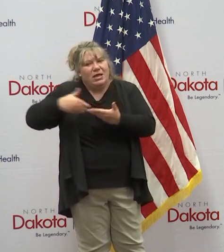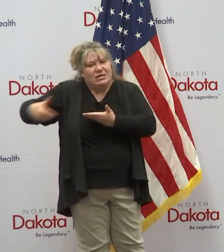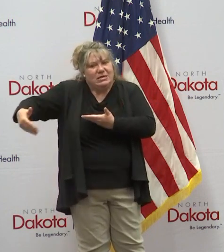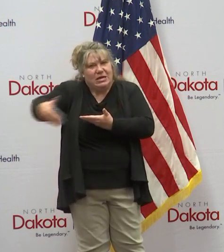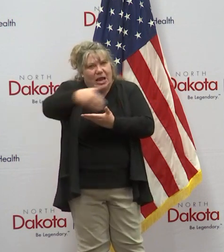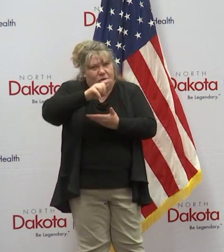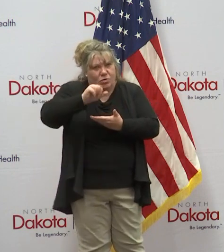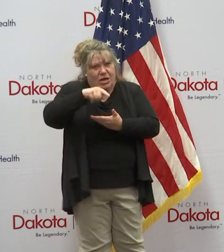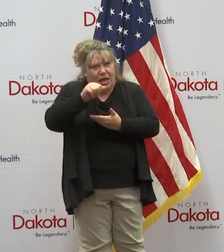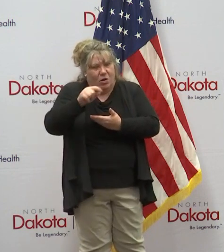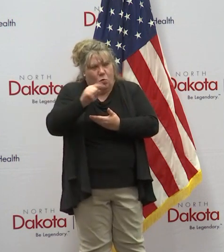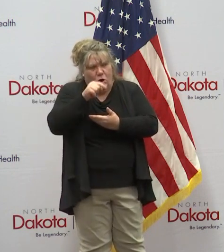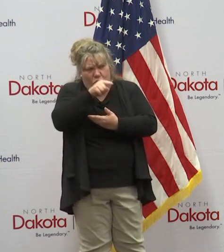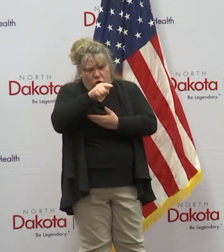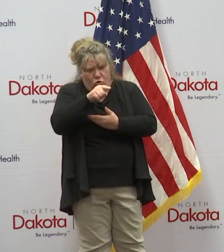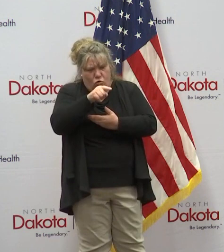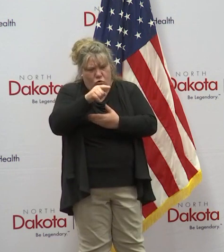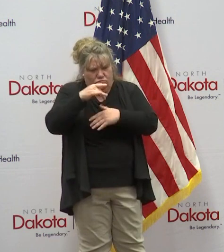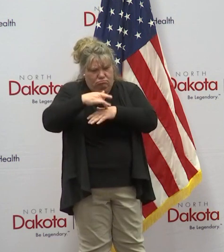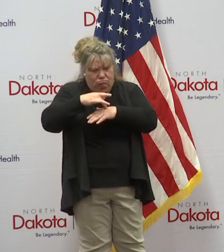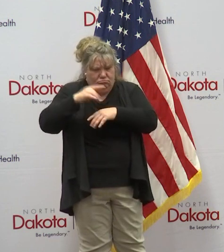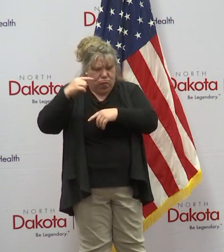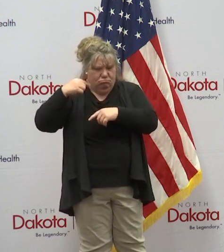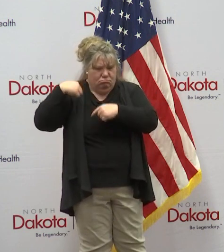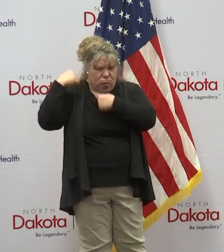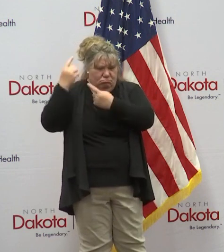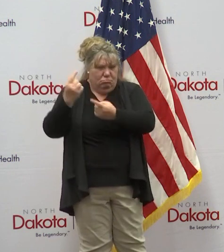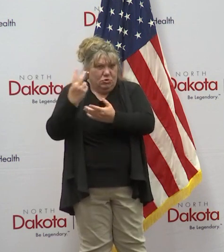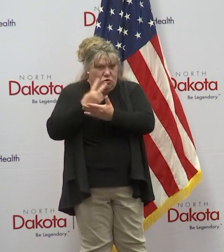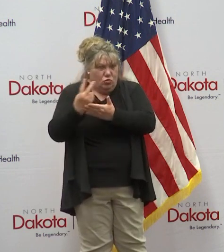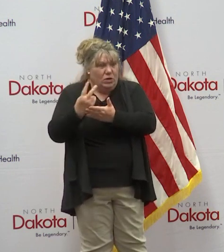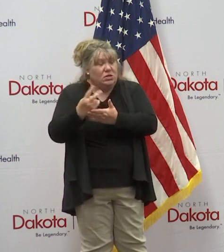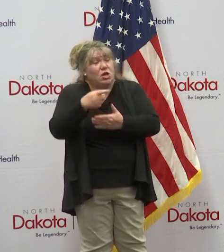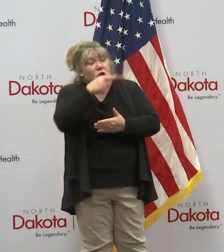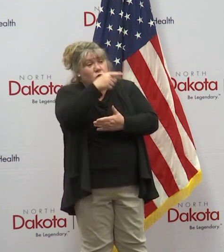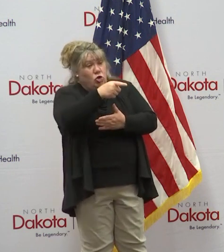days. And you, as a citizen, have the option